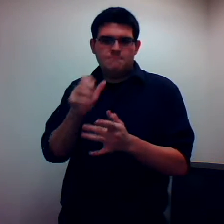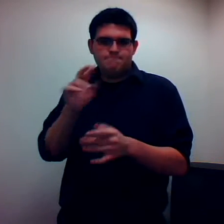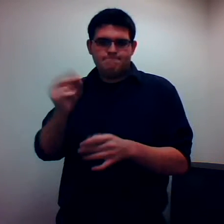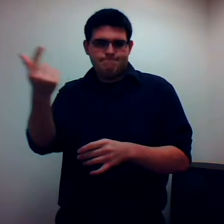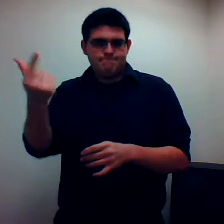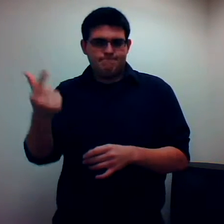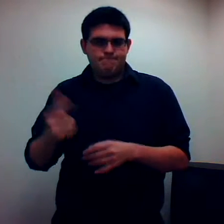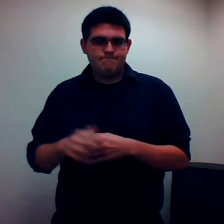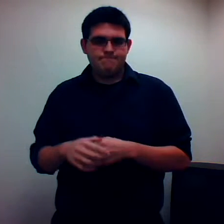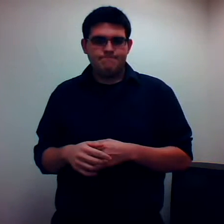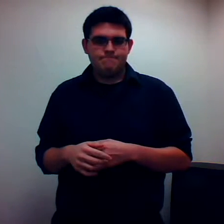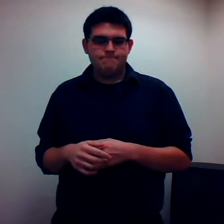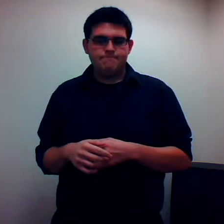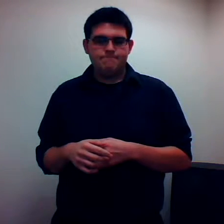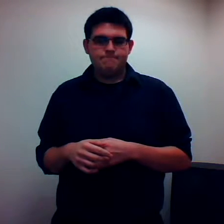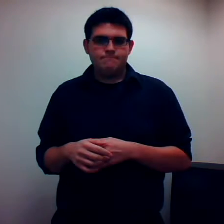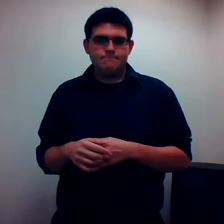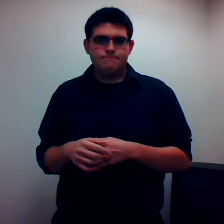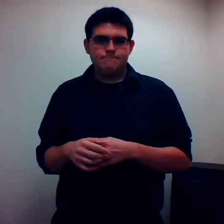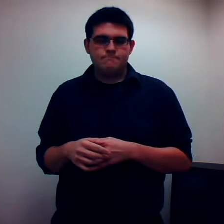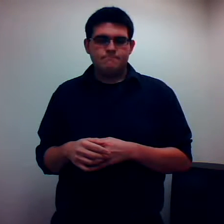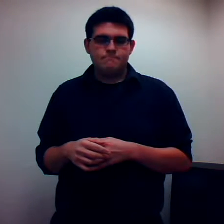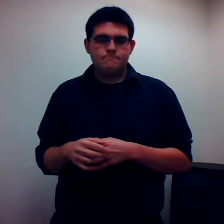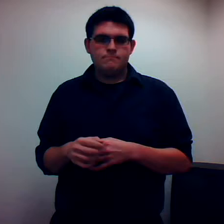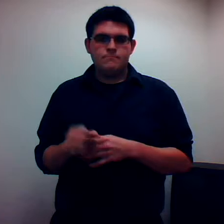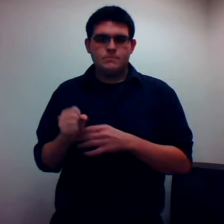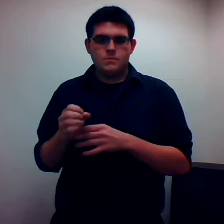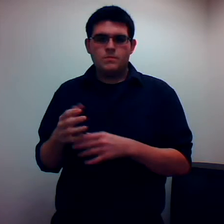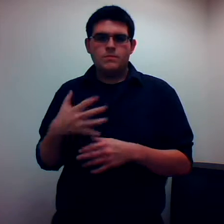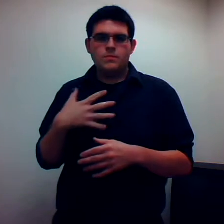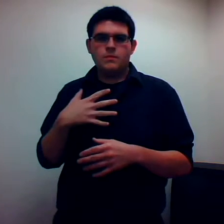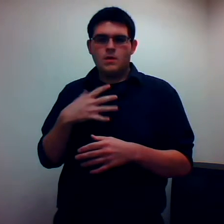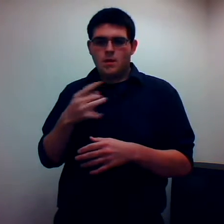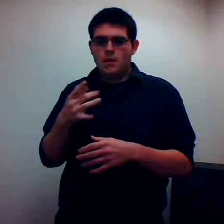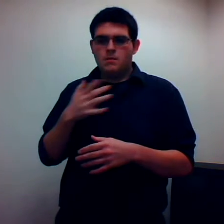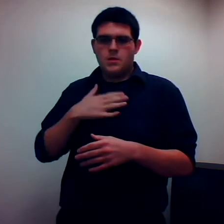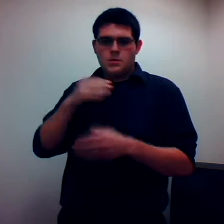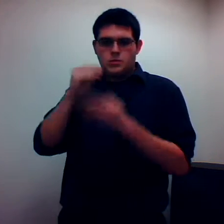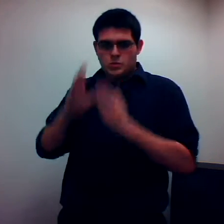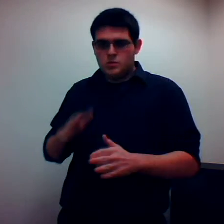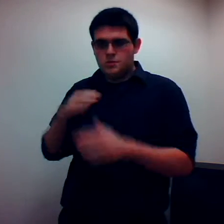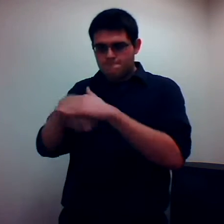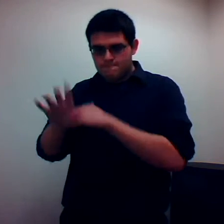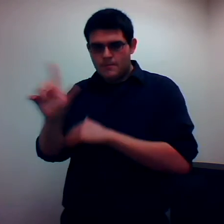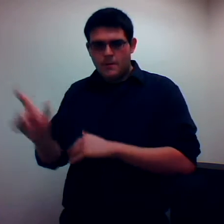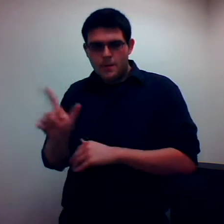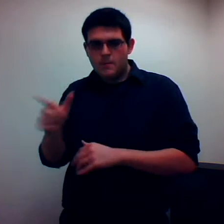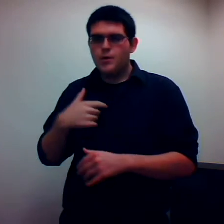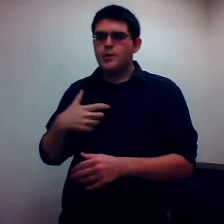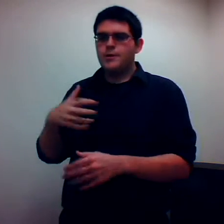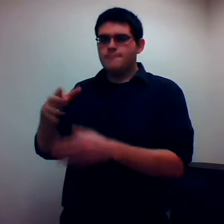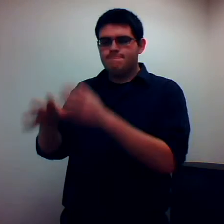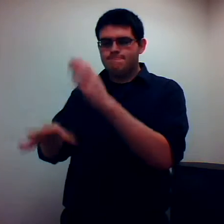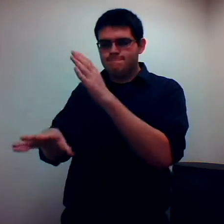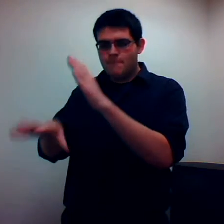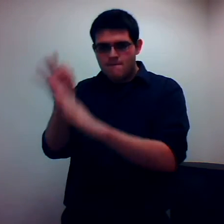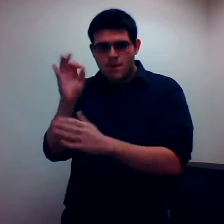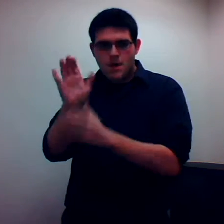about, other than textbook authors. So that being said, I send them off to the library and I ask them to